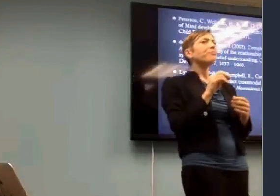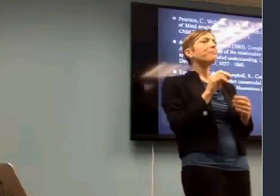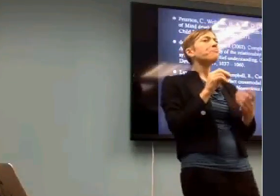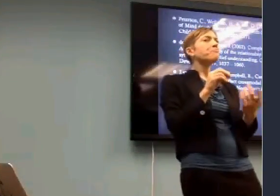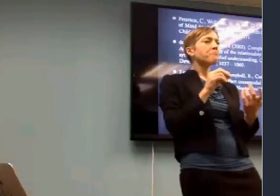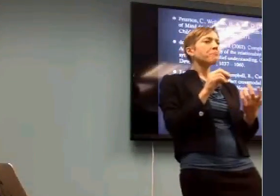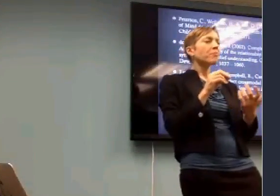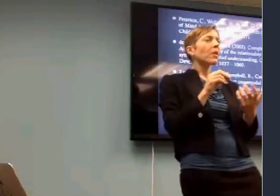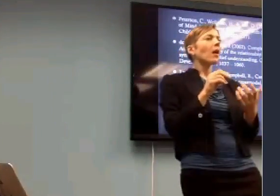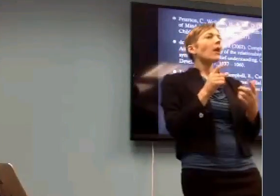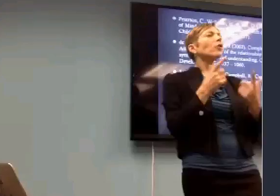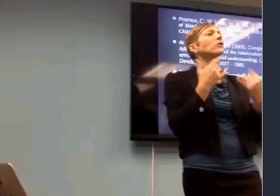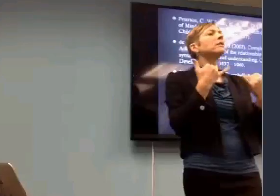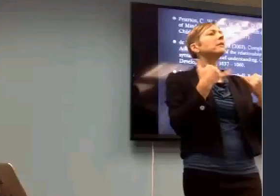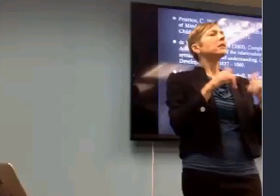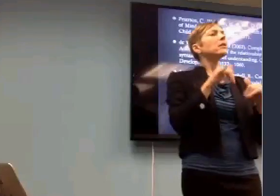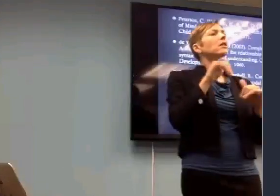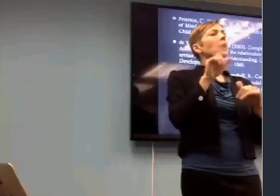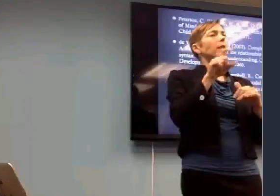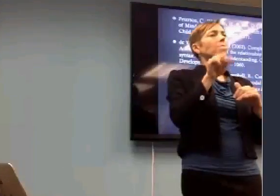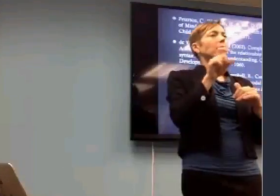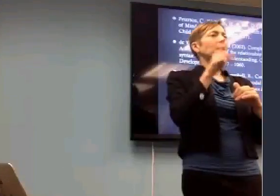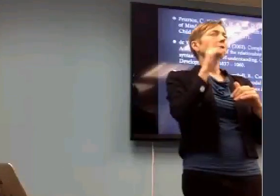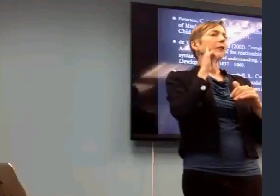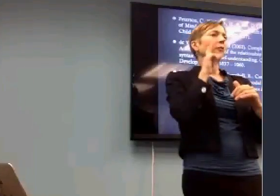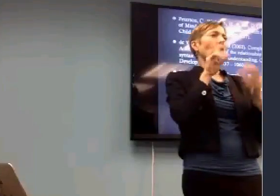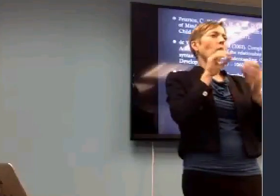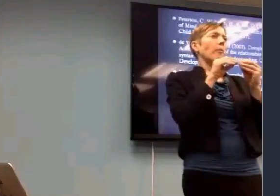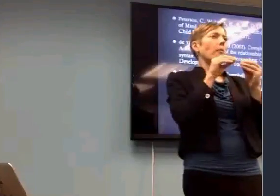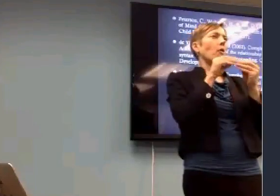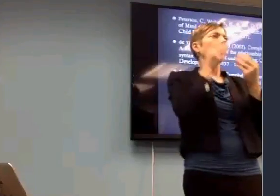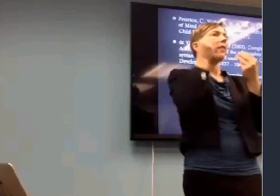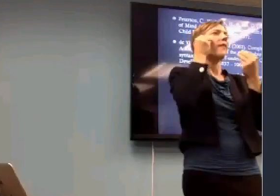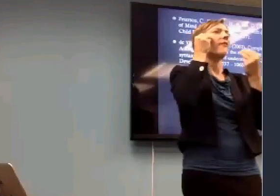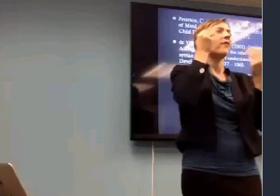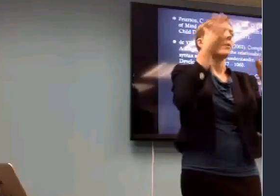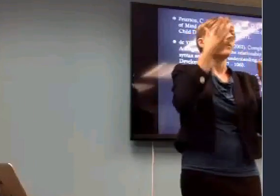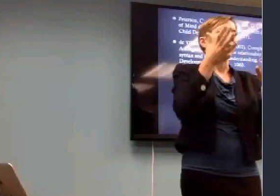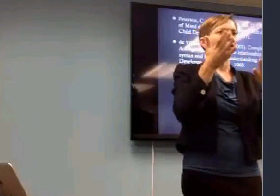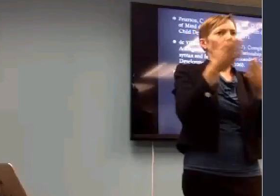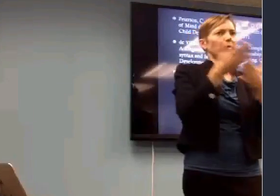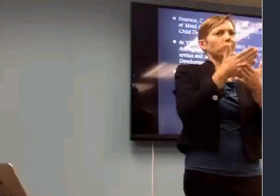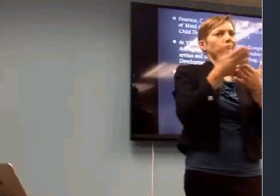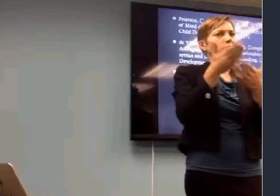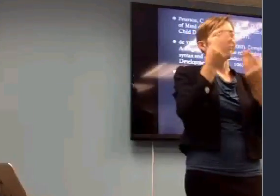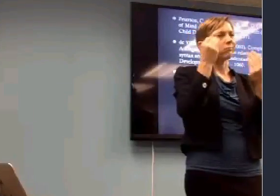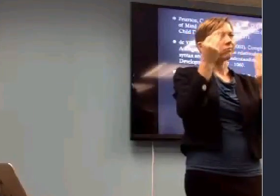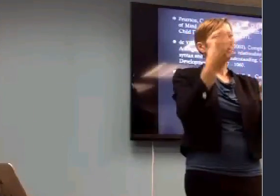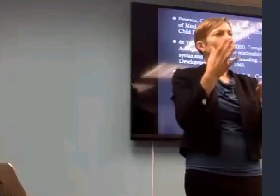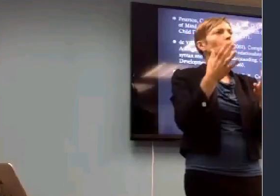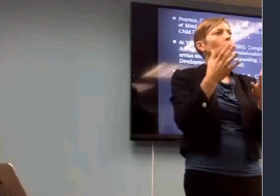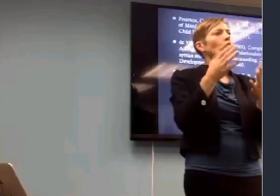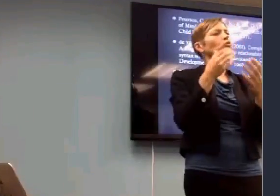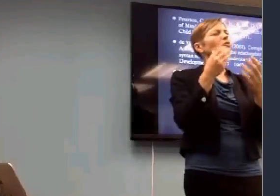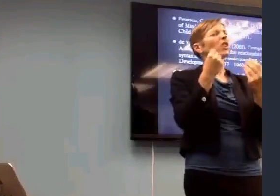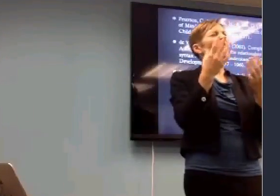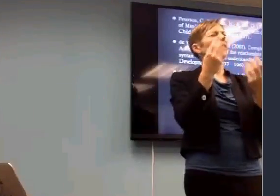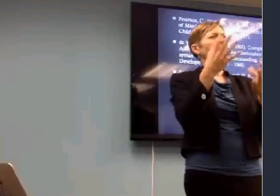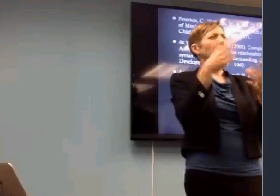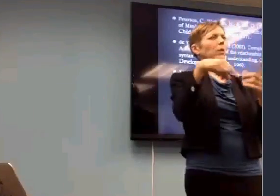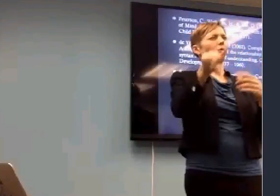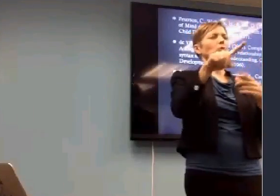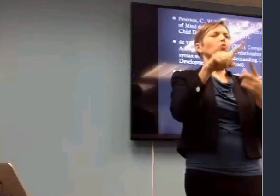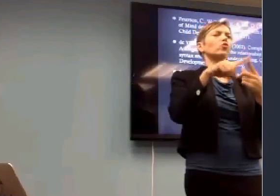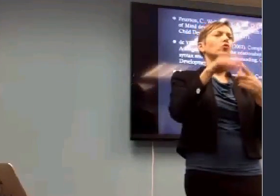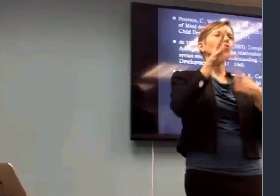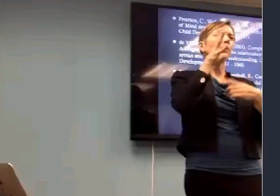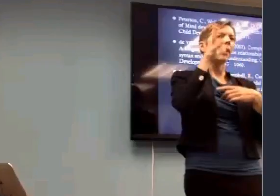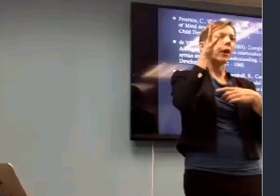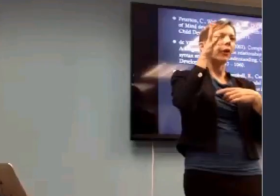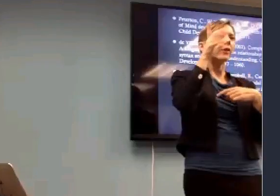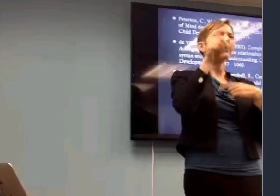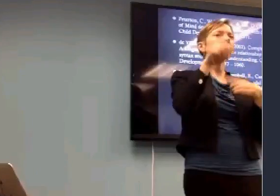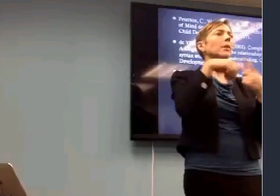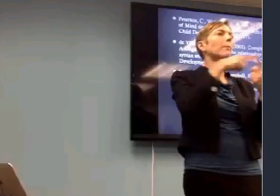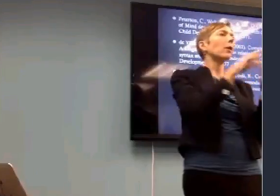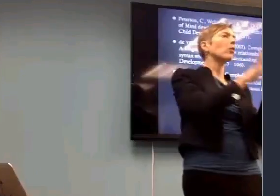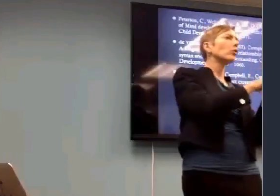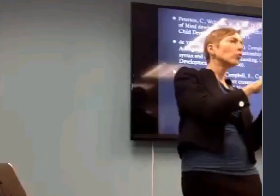And they're proud of it. So there is still a need for information sharing. And sharing